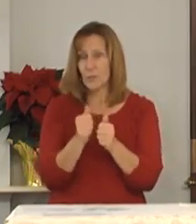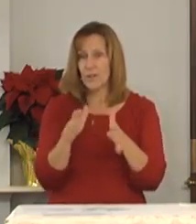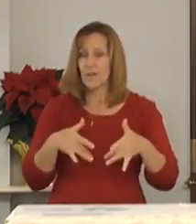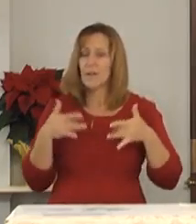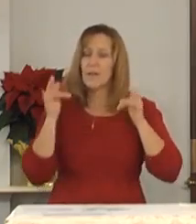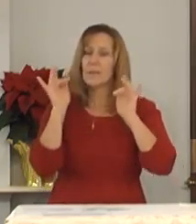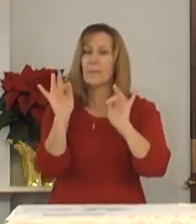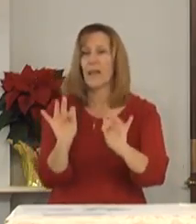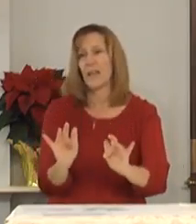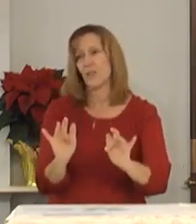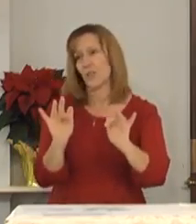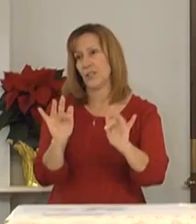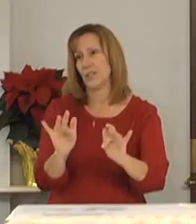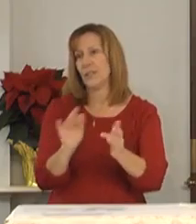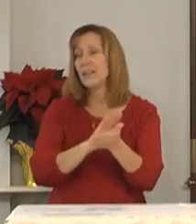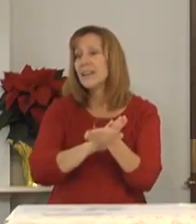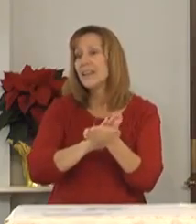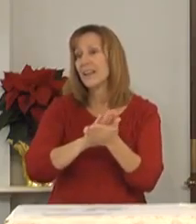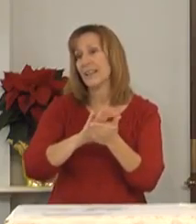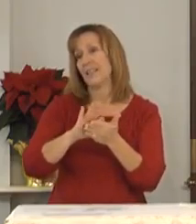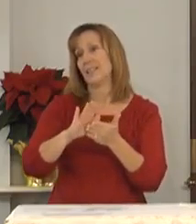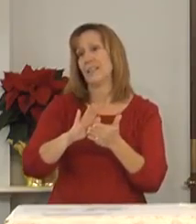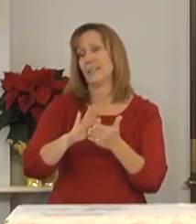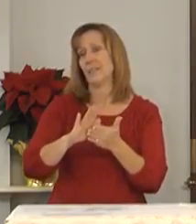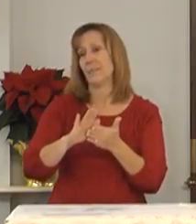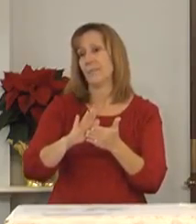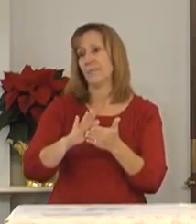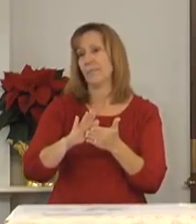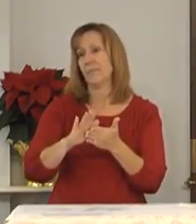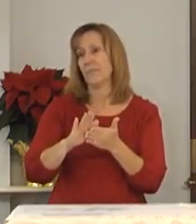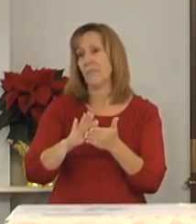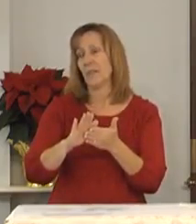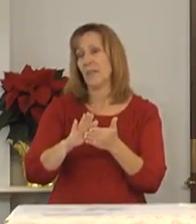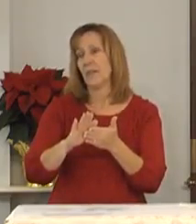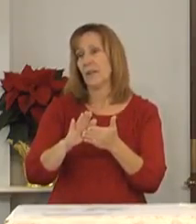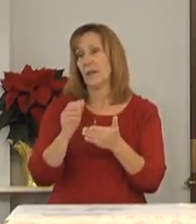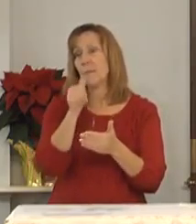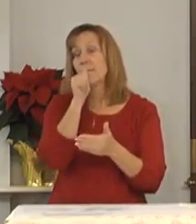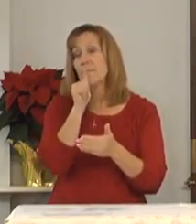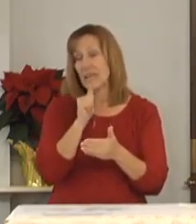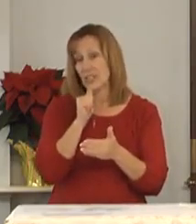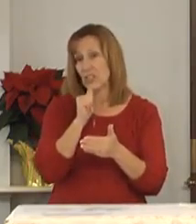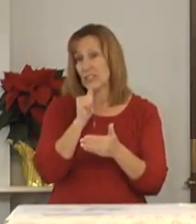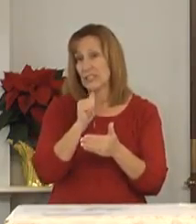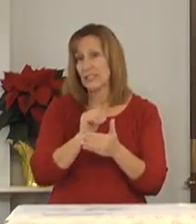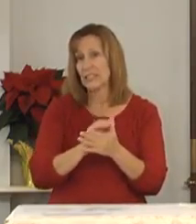compassion, kindness, meekness, and patience.